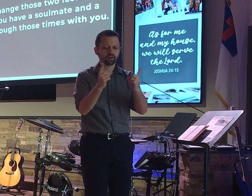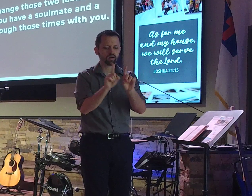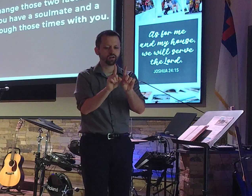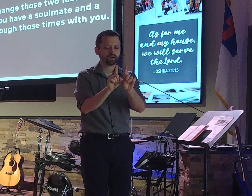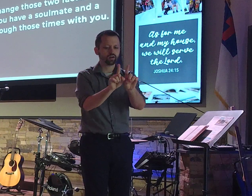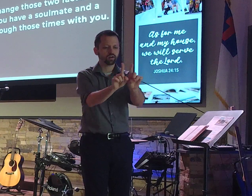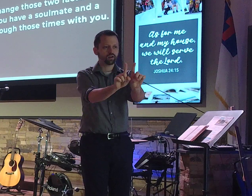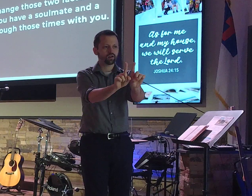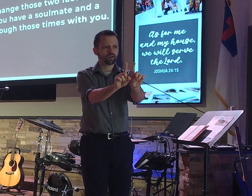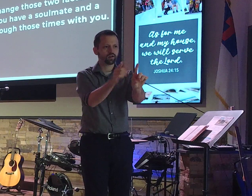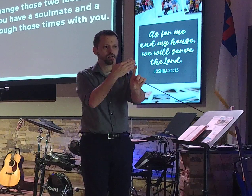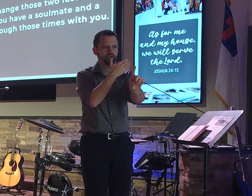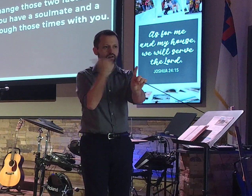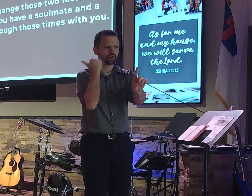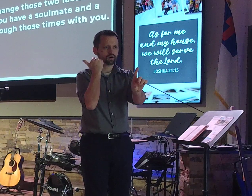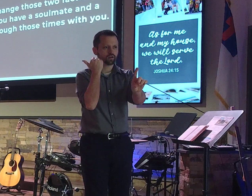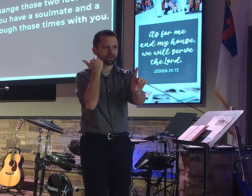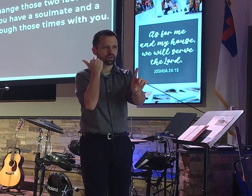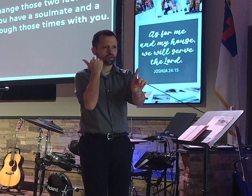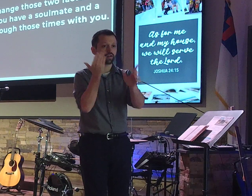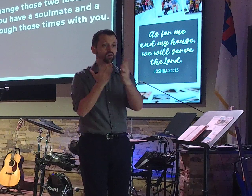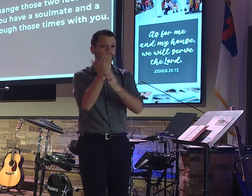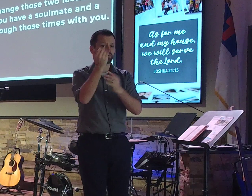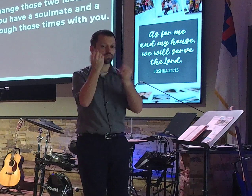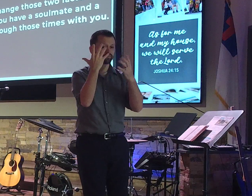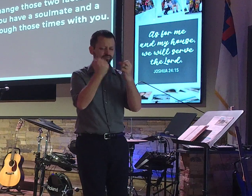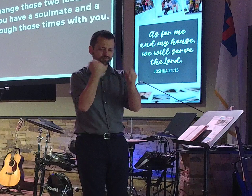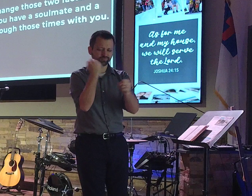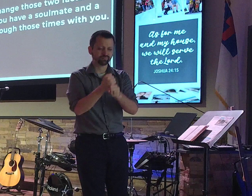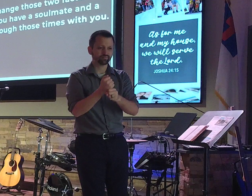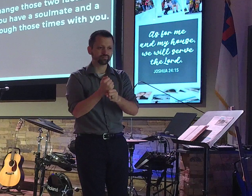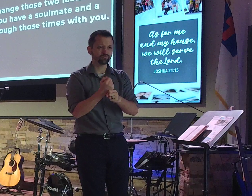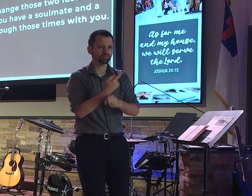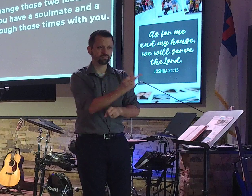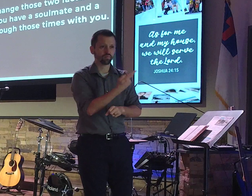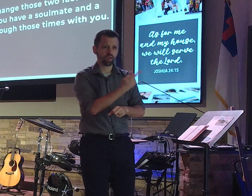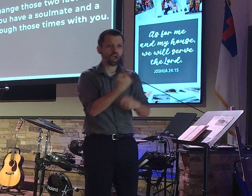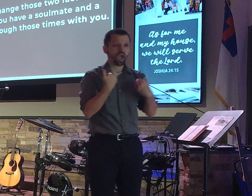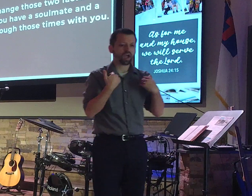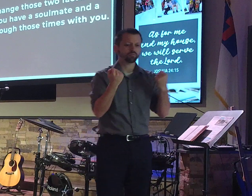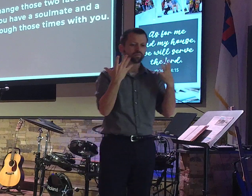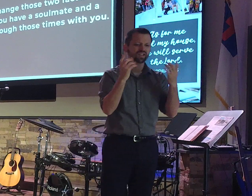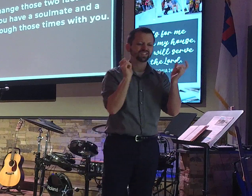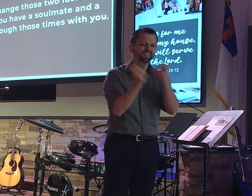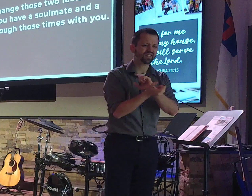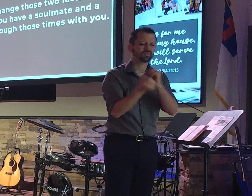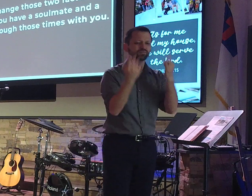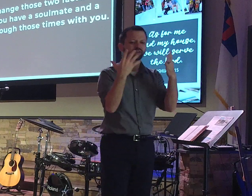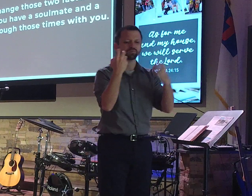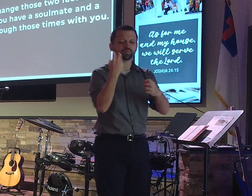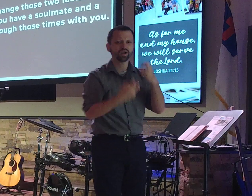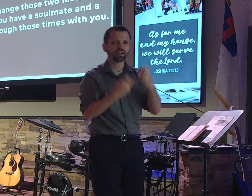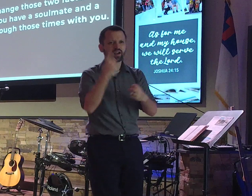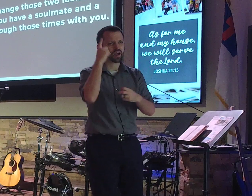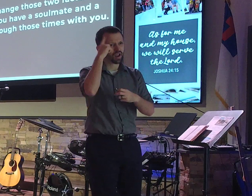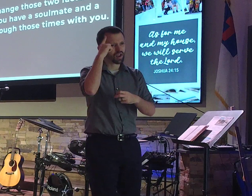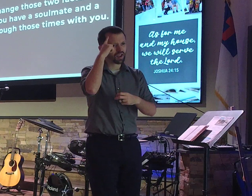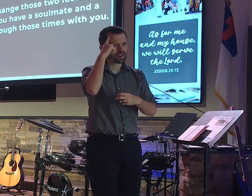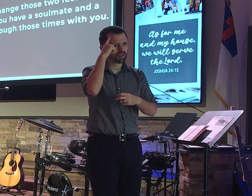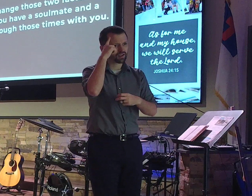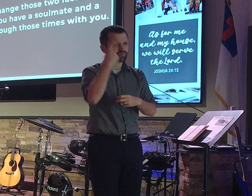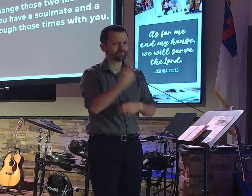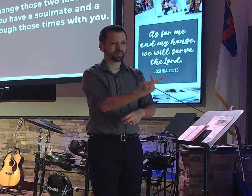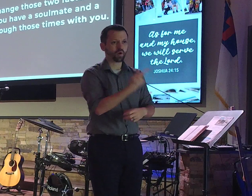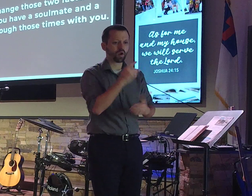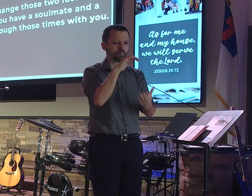together. Through the years, Denise and I, you know, we've had our share of change and trials. I think about the first 2 years